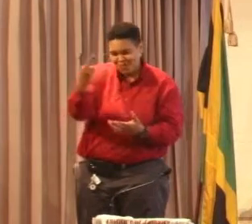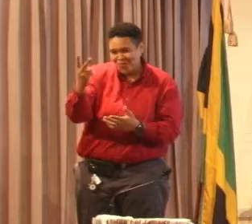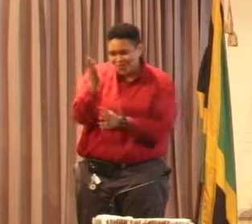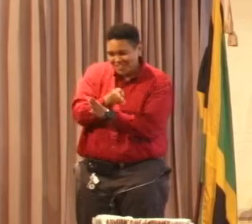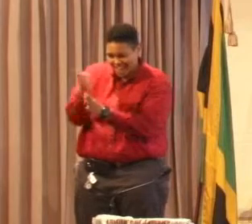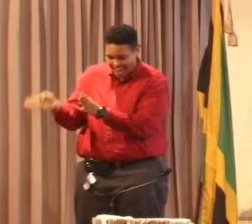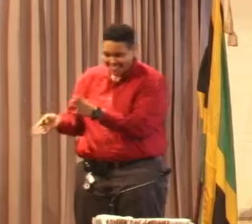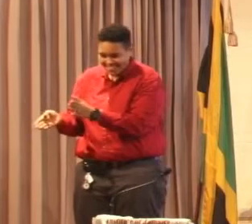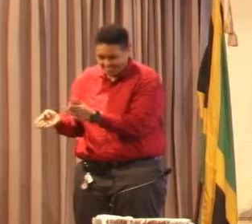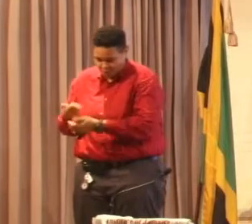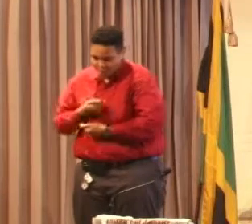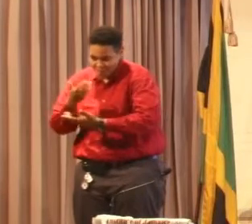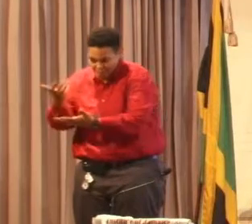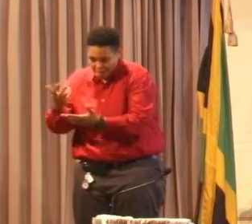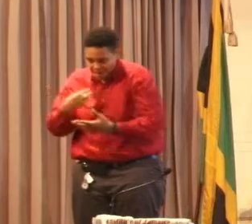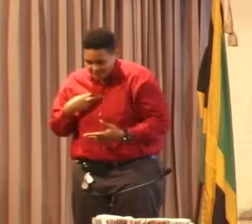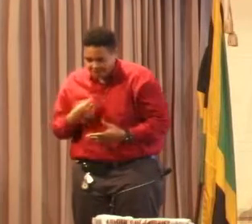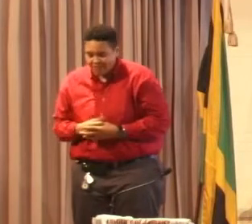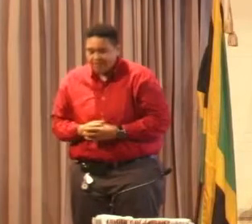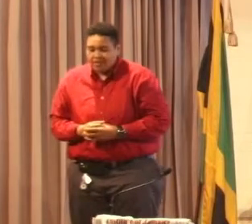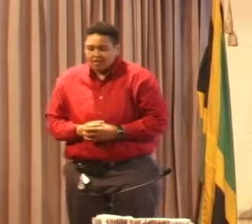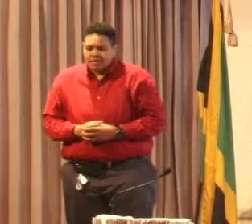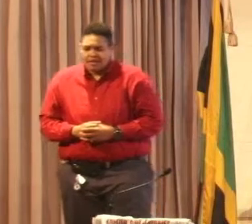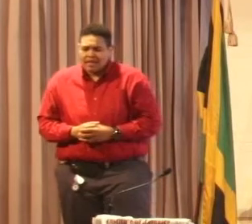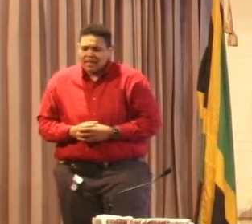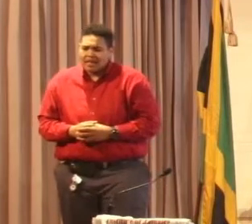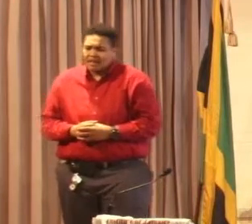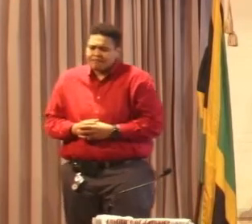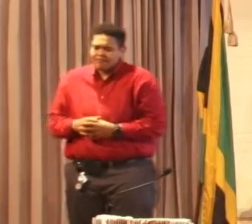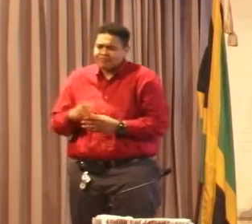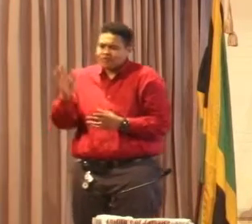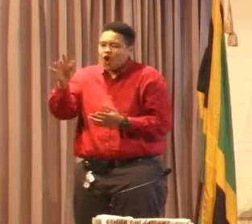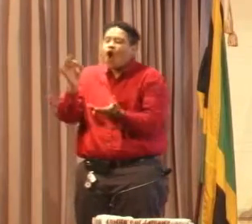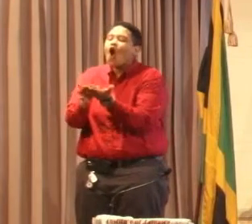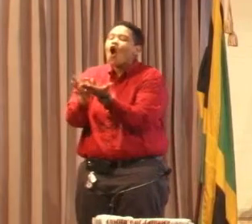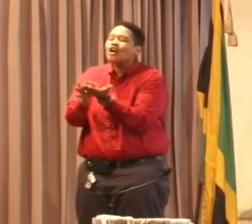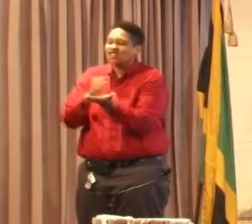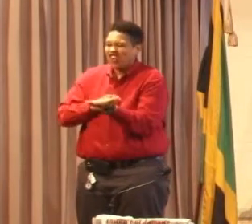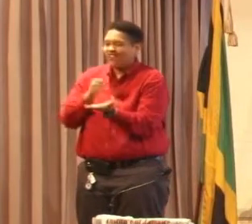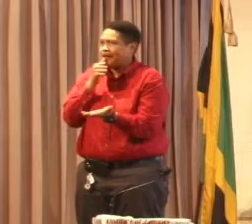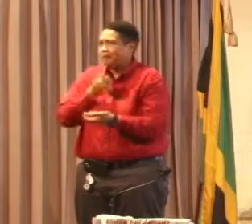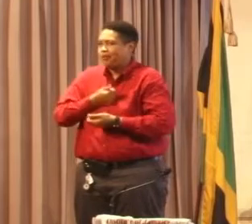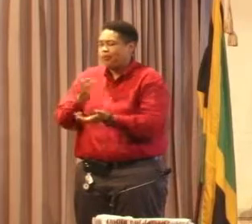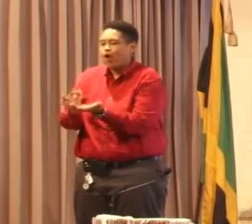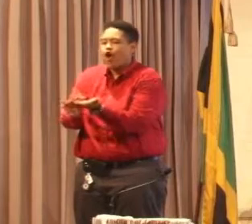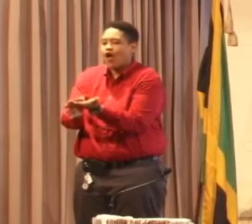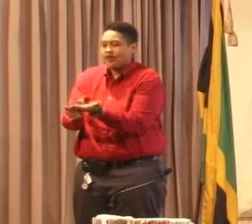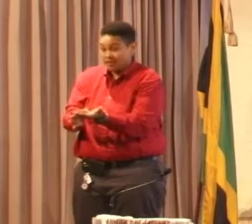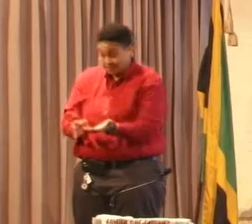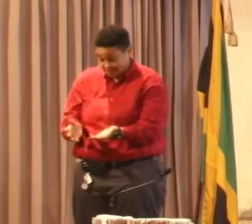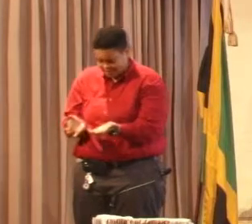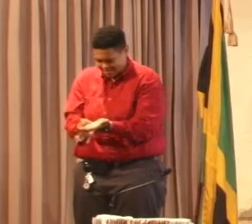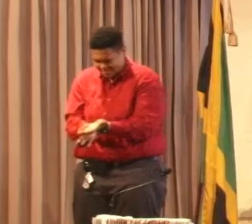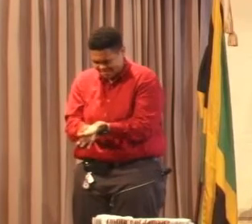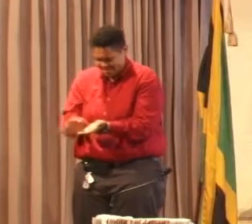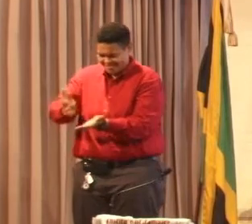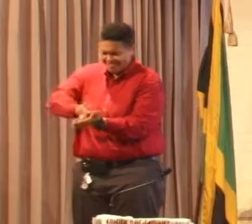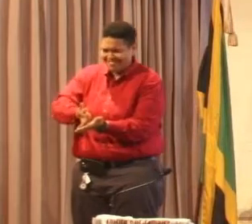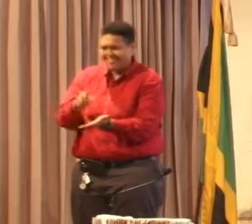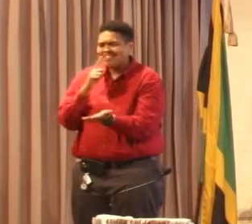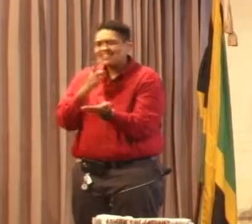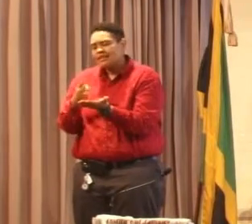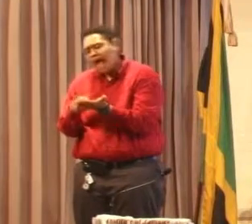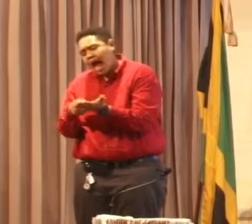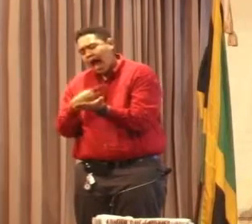coin. And the side of the coin that represents all that I described as the pitfalls,